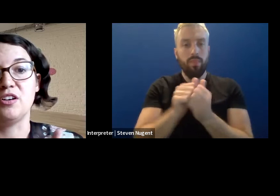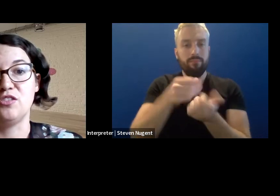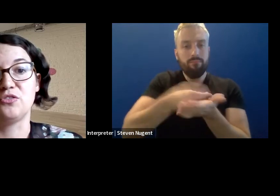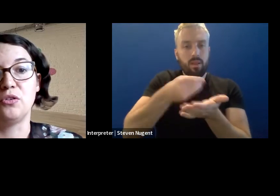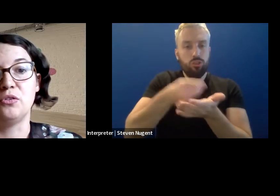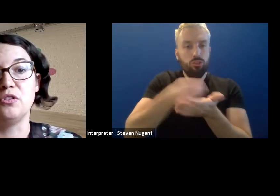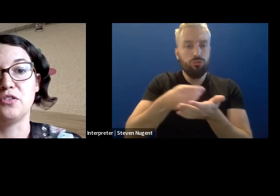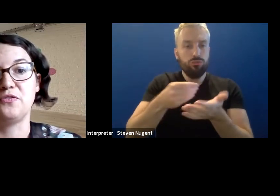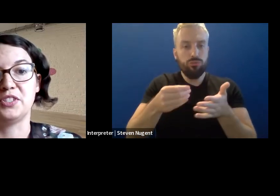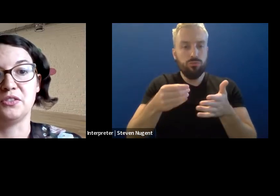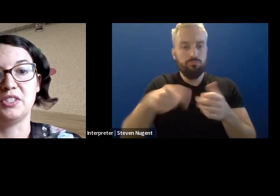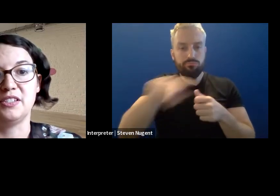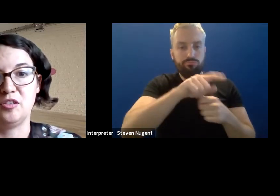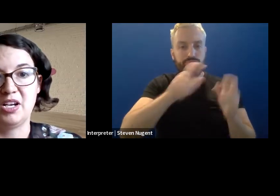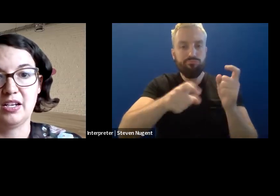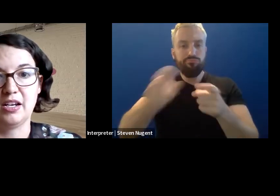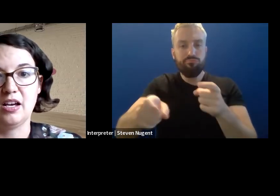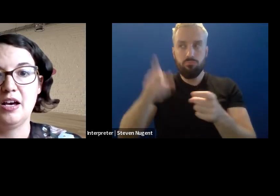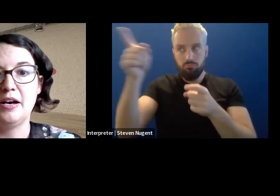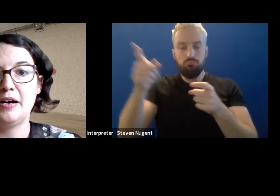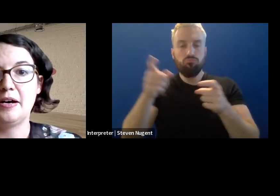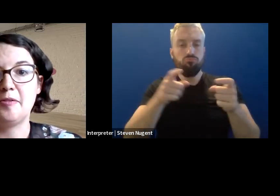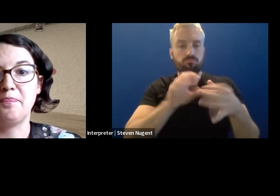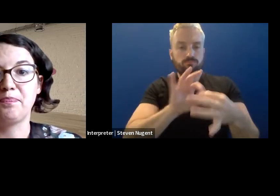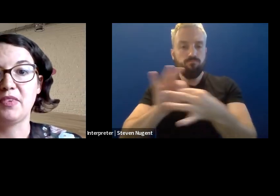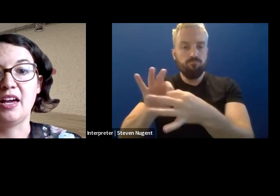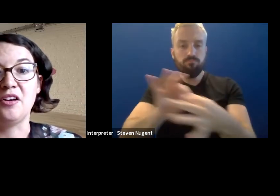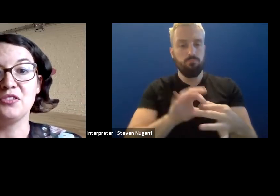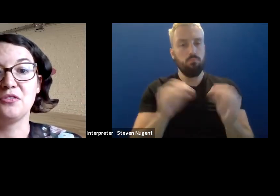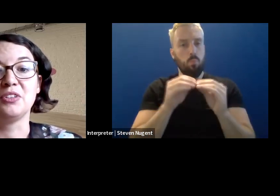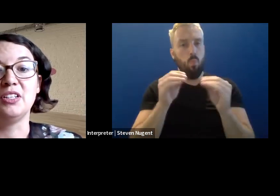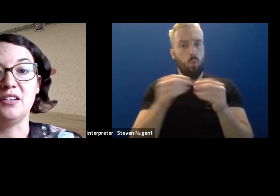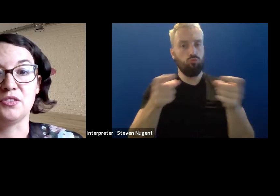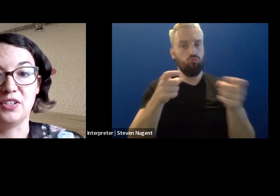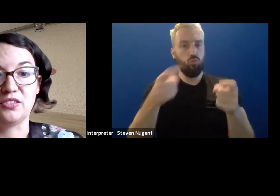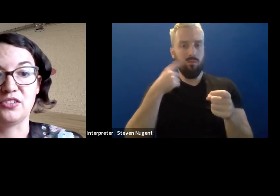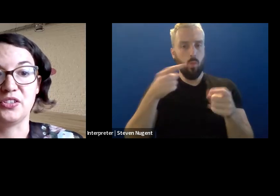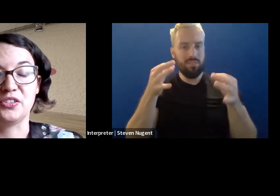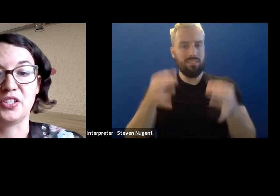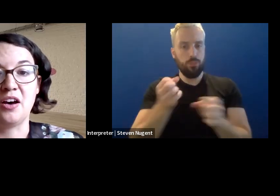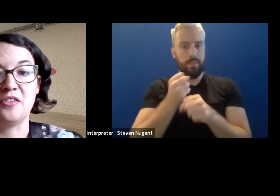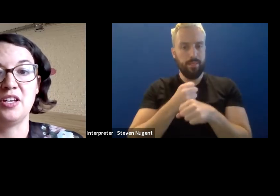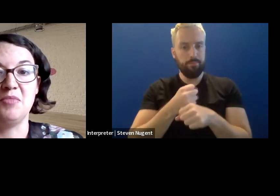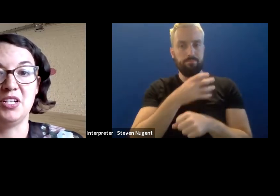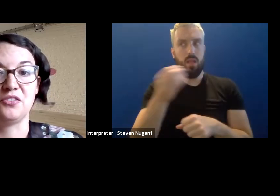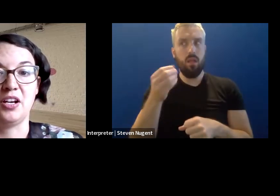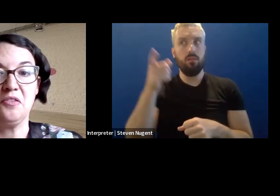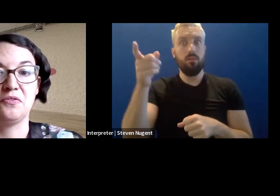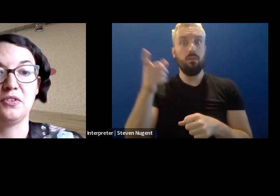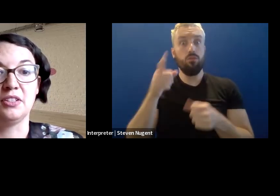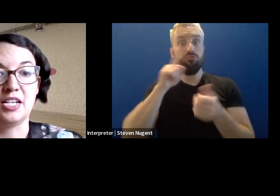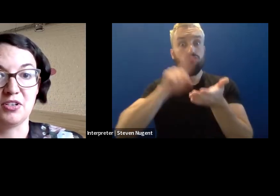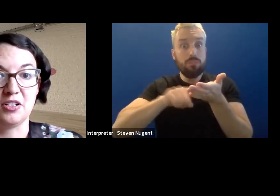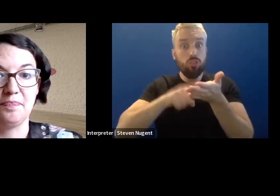the greater control over fiscal decision-making. And it also relieves researchers of